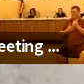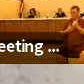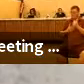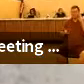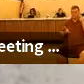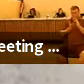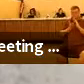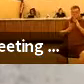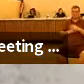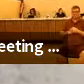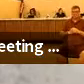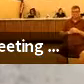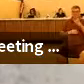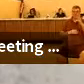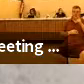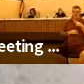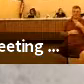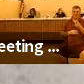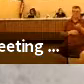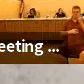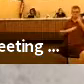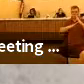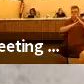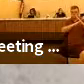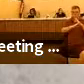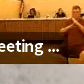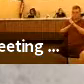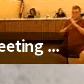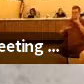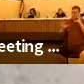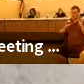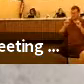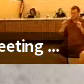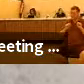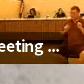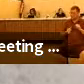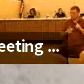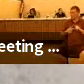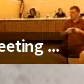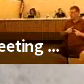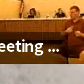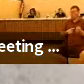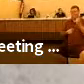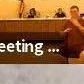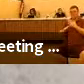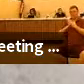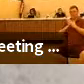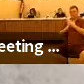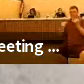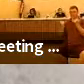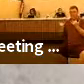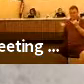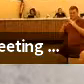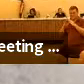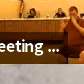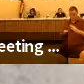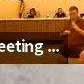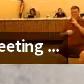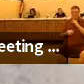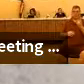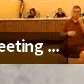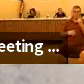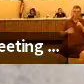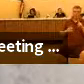Correct. And that way they'd have essentially two sound barriers, one between their existing houses and the new houses, which